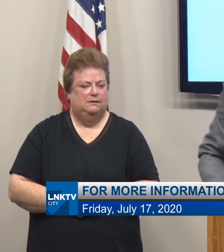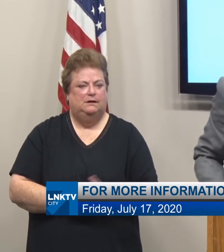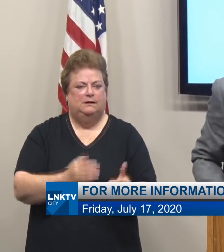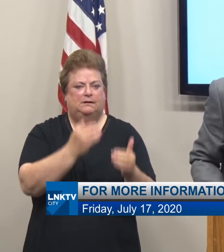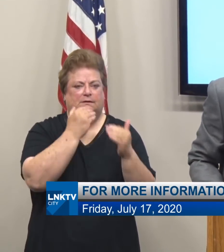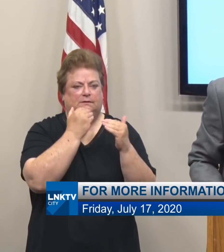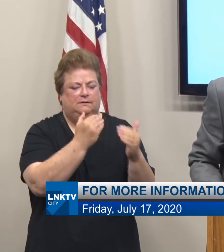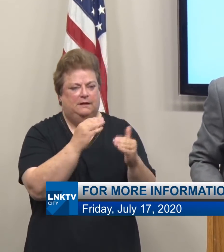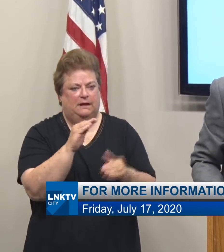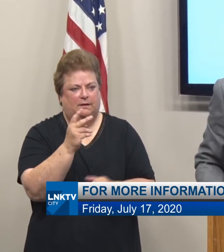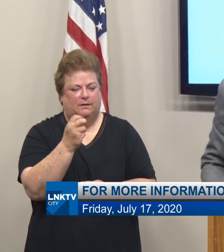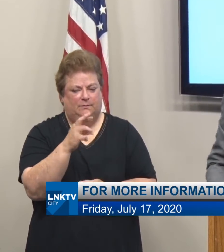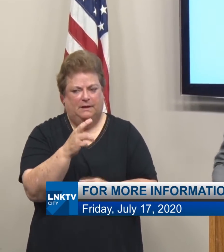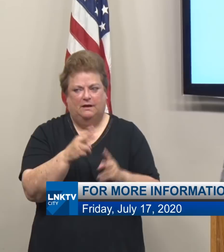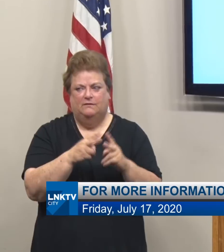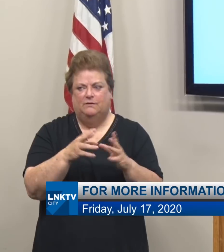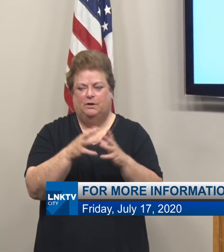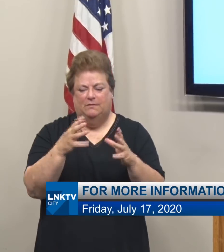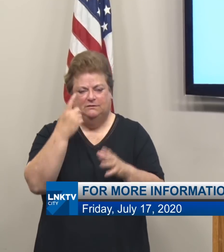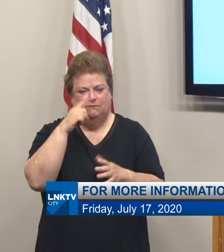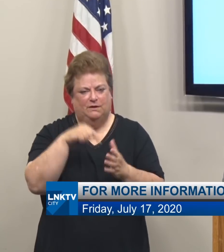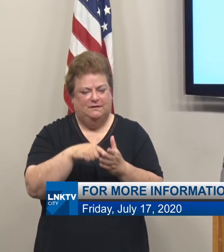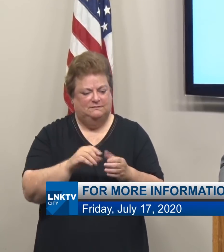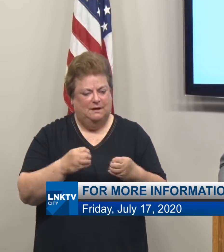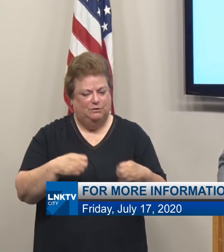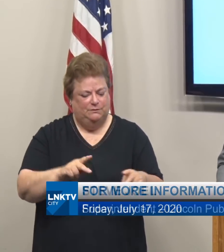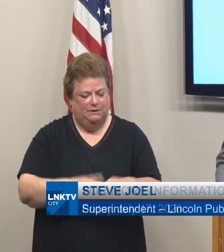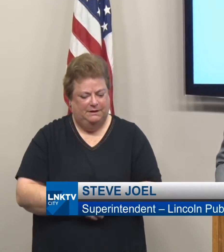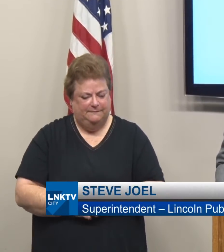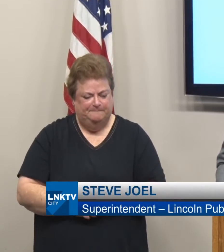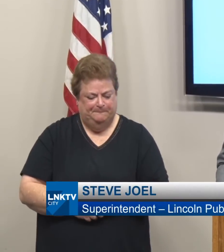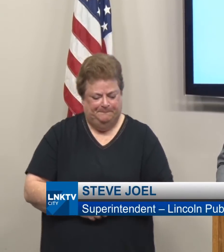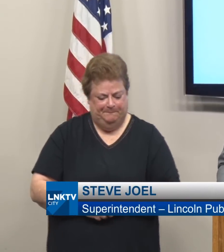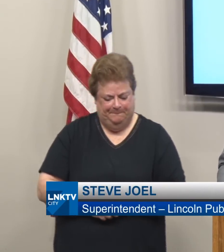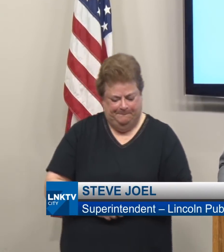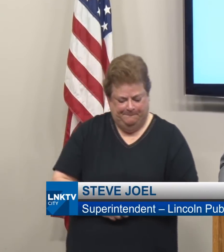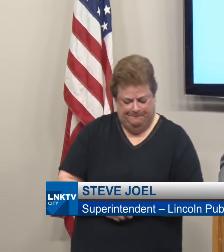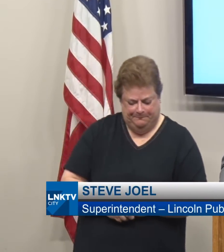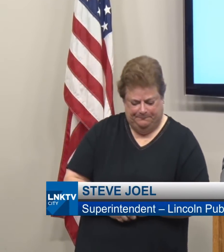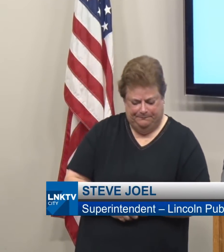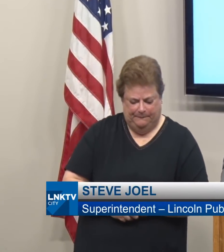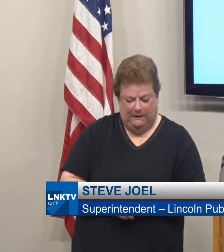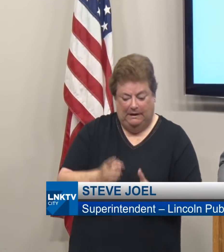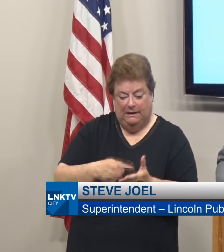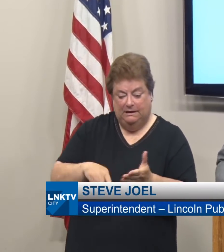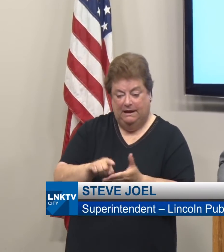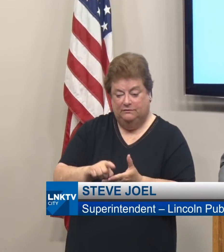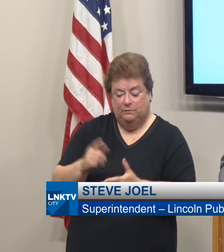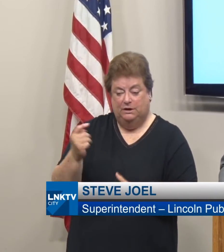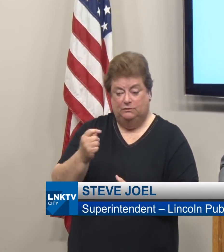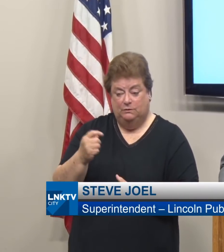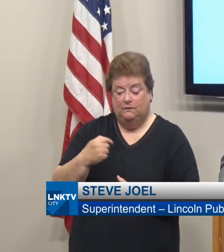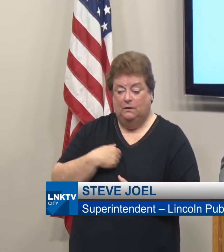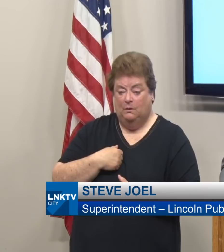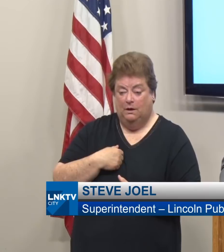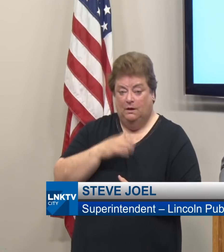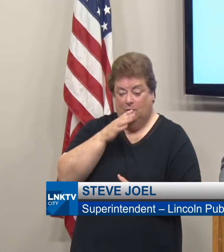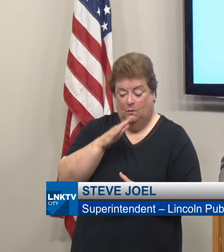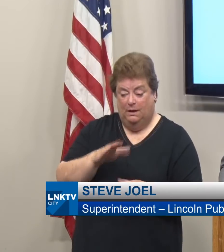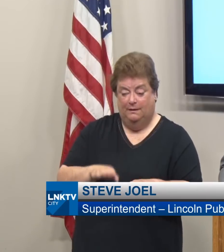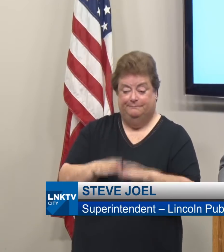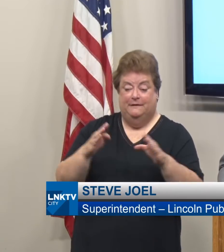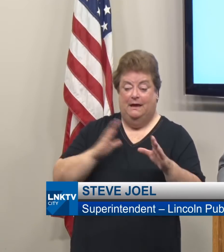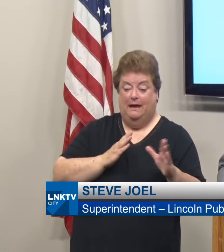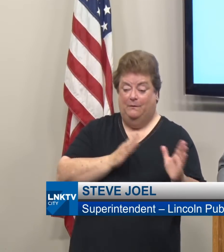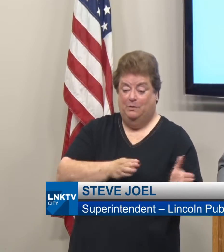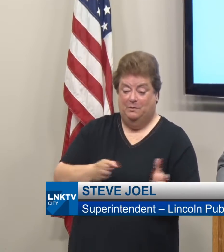Thank you, Mayor, very much for this opportunity. And as many know, next Tuesday we'll be unveiling our plans for the reopening of